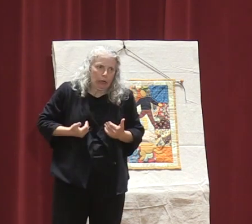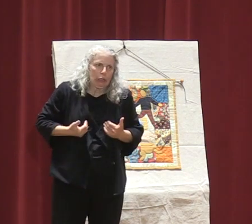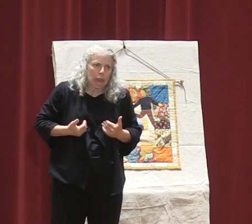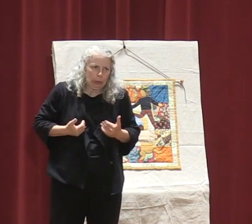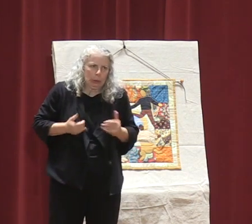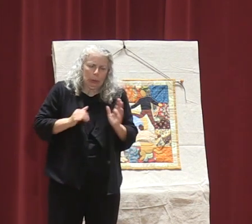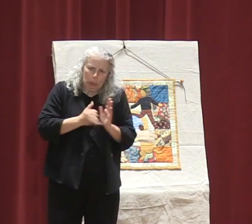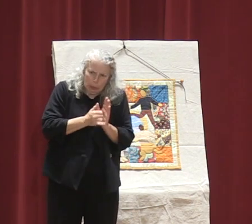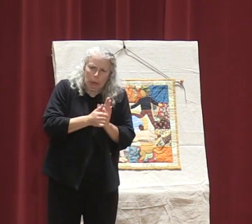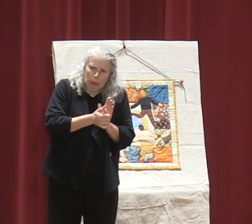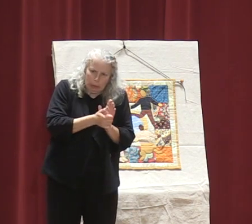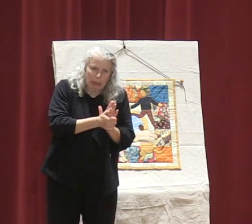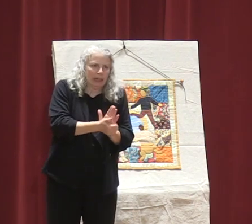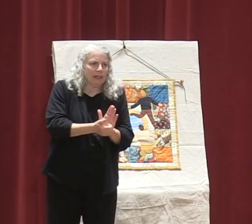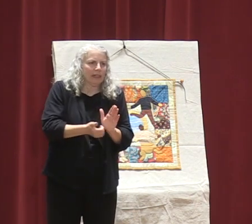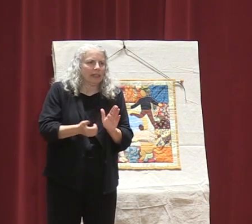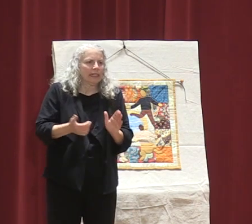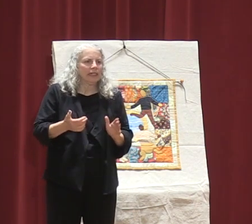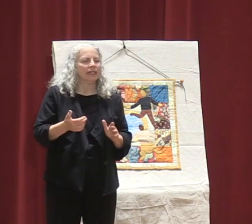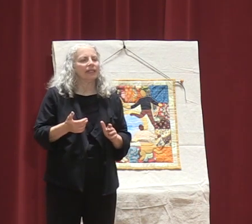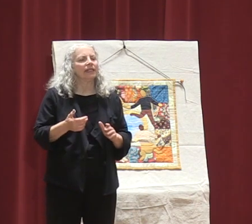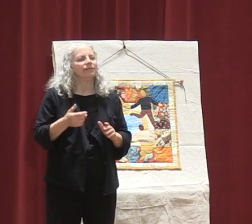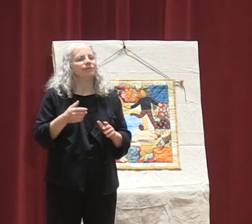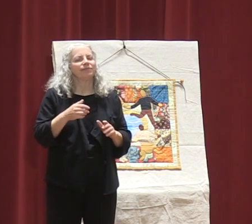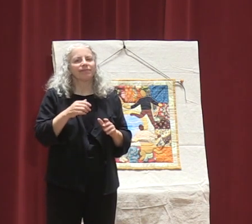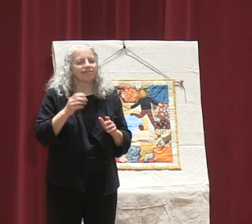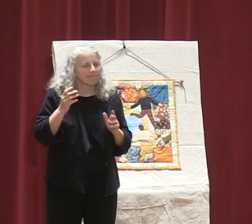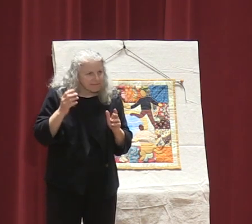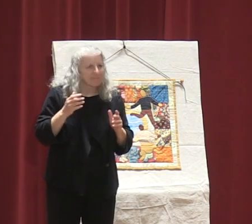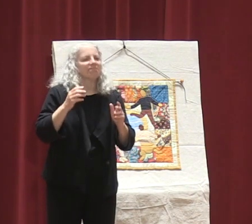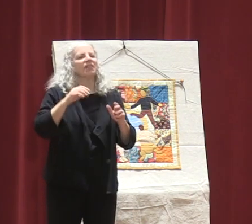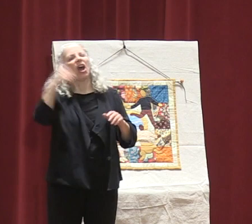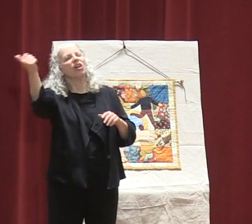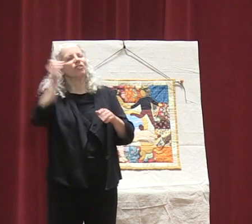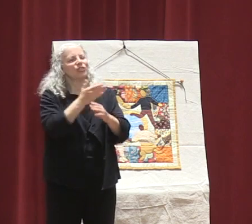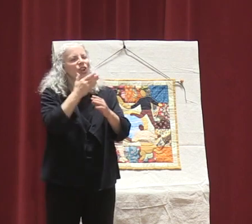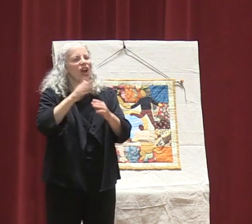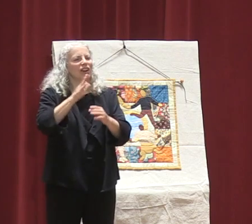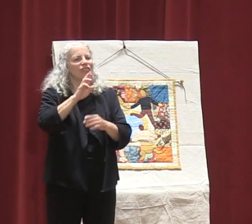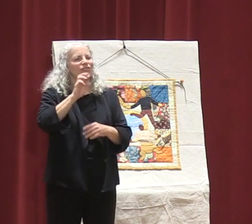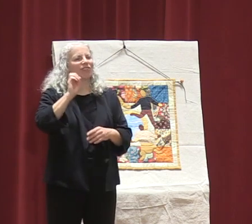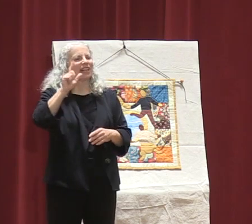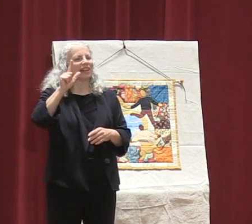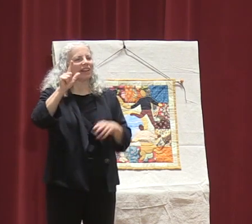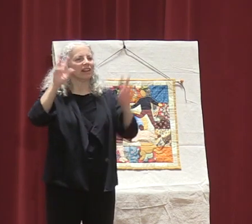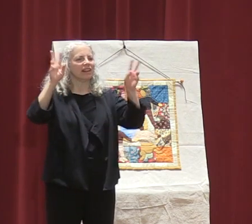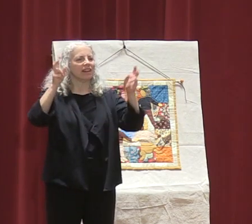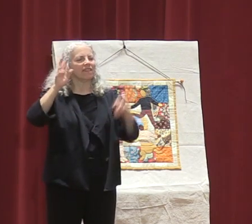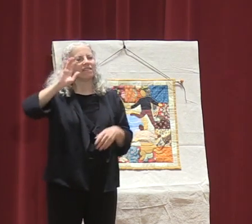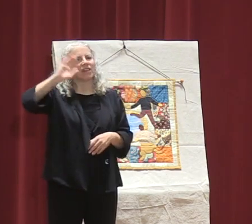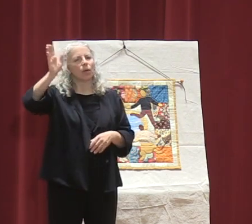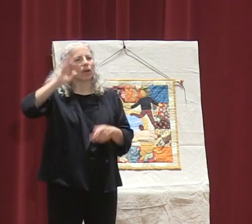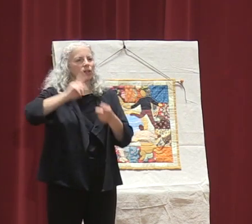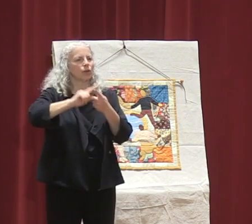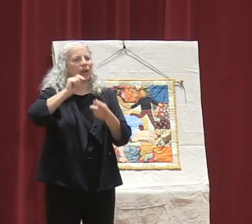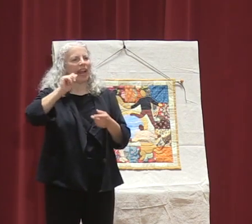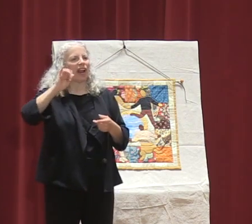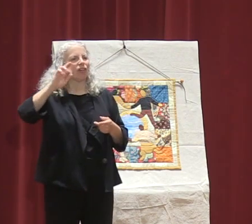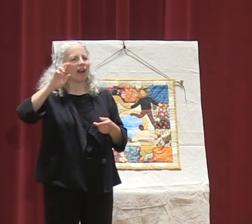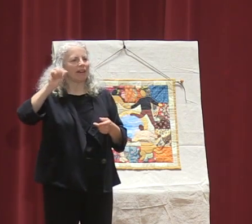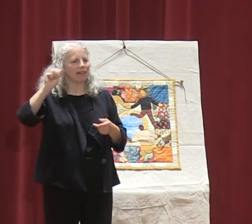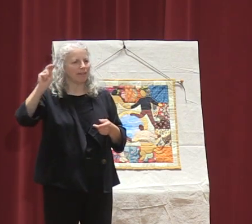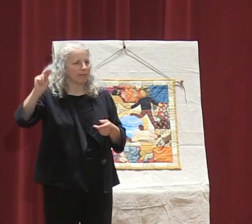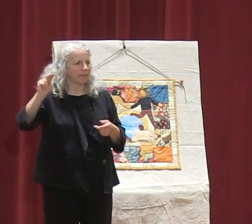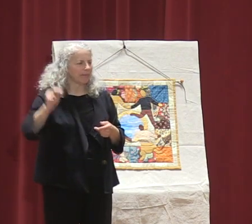tired, he switched over to one of his favorite reels. "Farewell to Aaron. Da